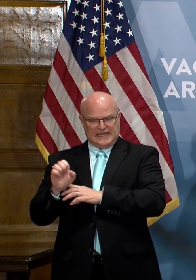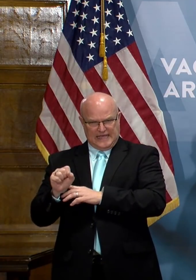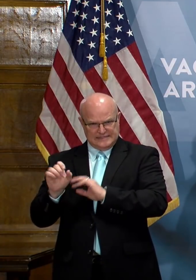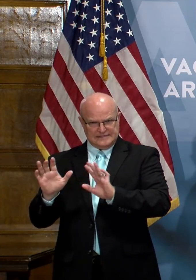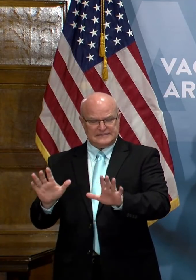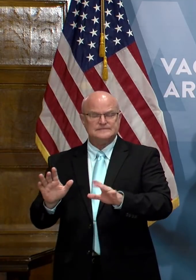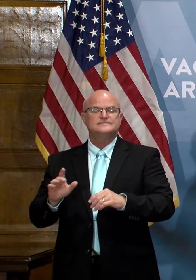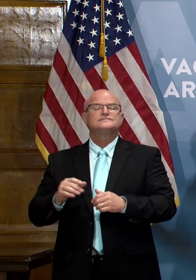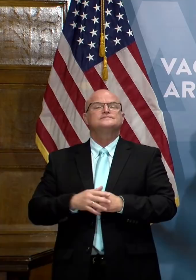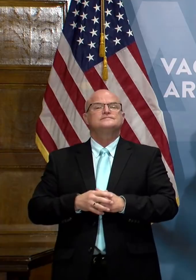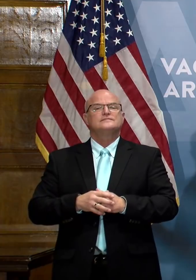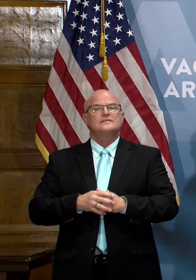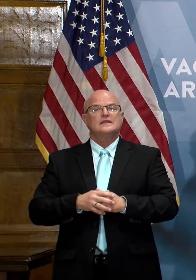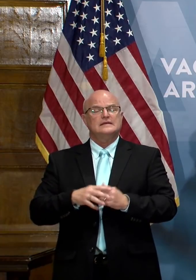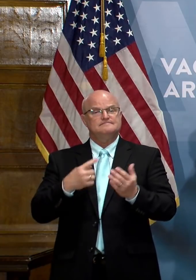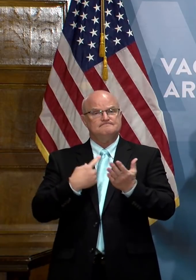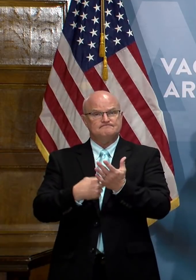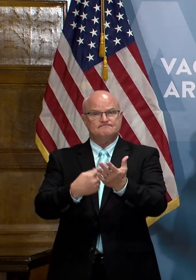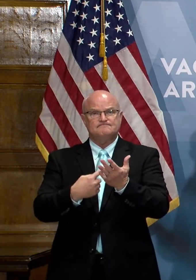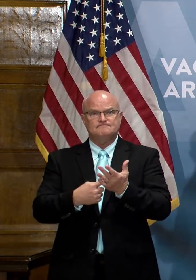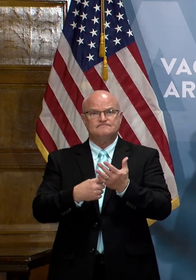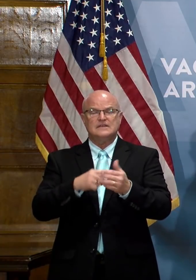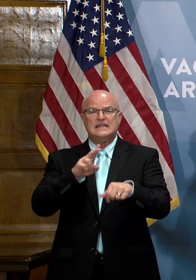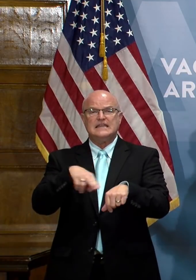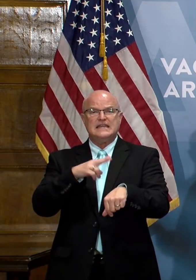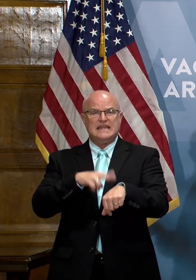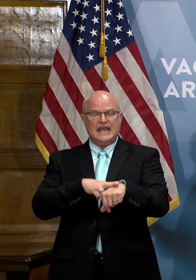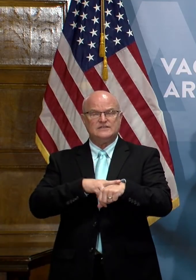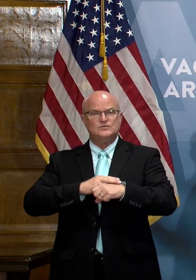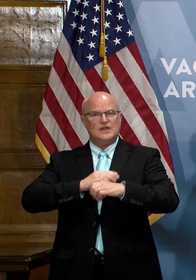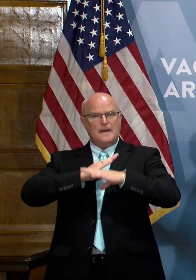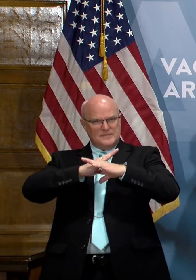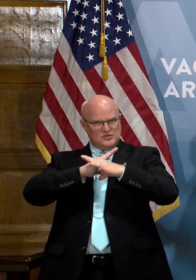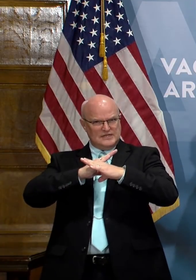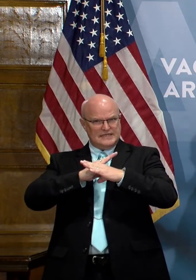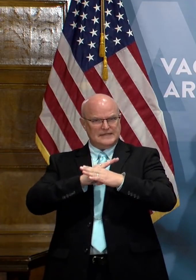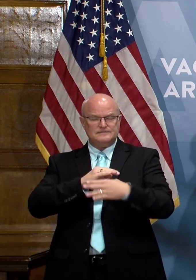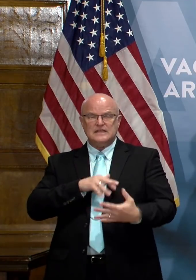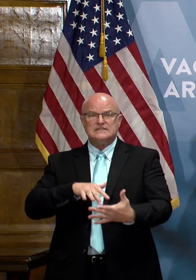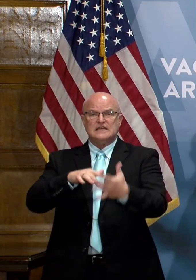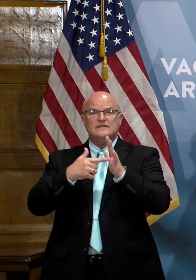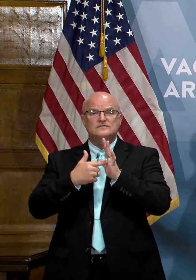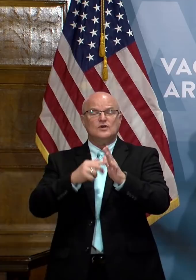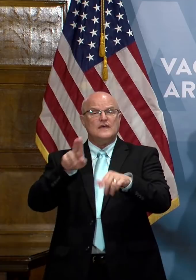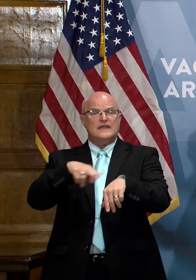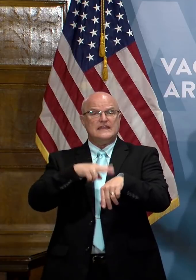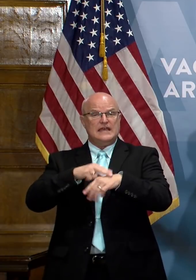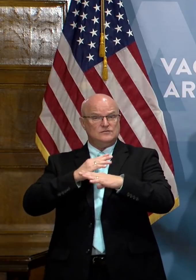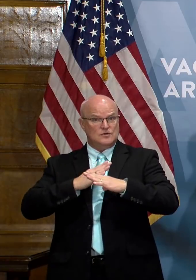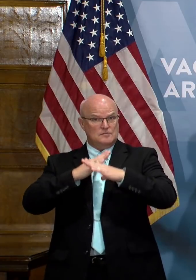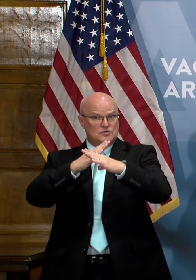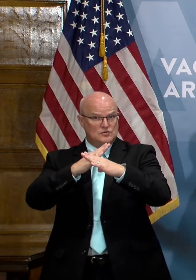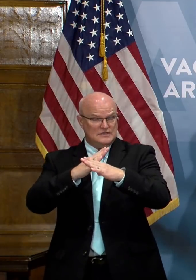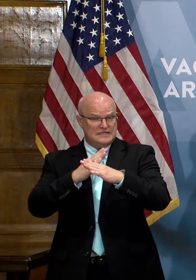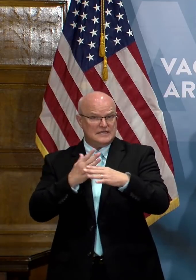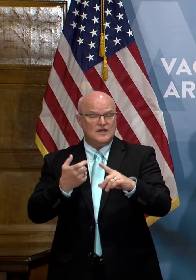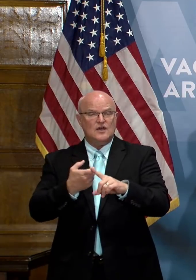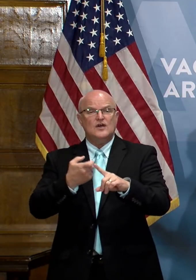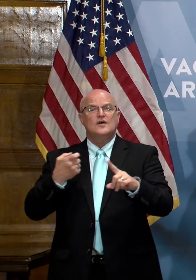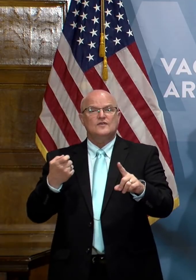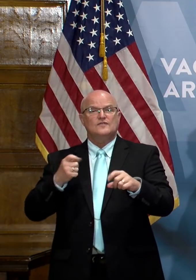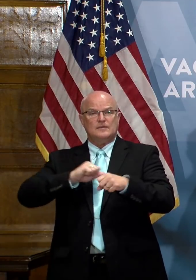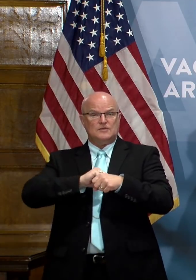report, and that is the discussion on natural immunity. Studies have shown that natural immunity